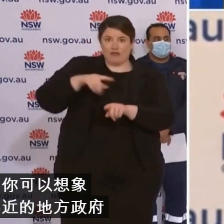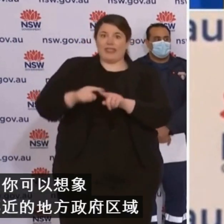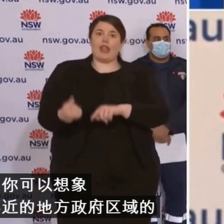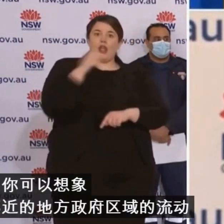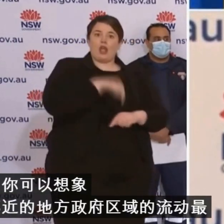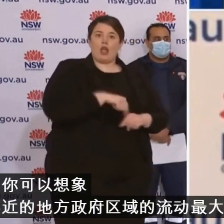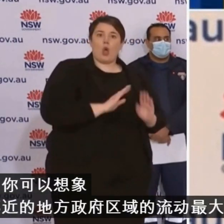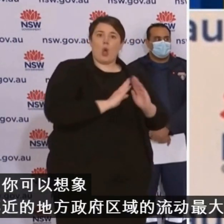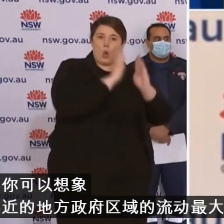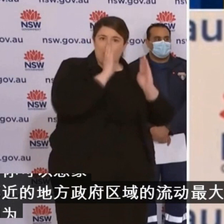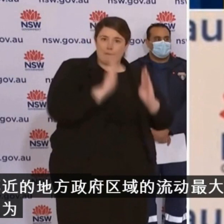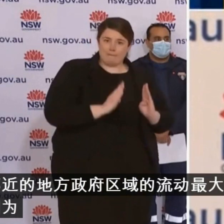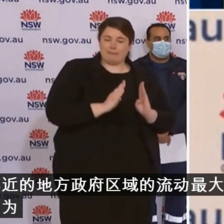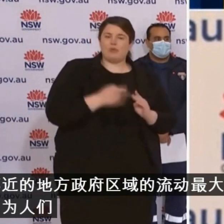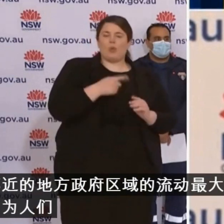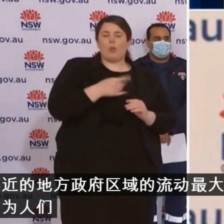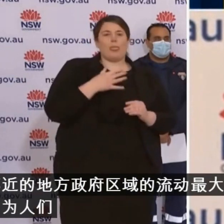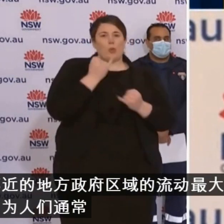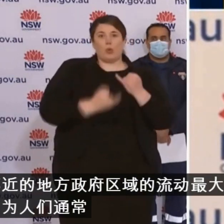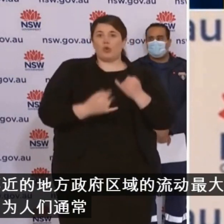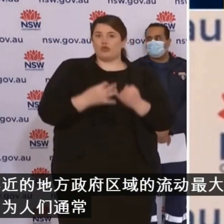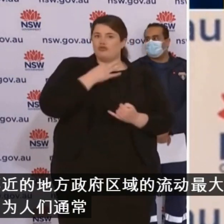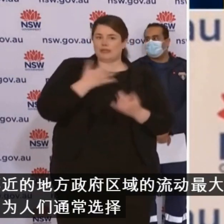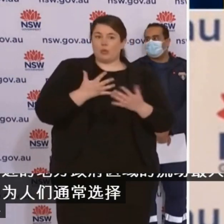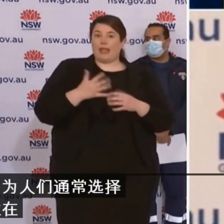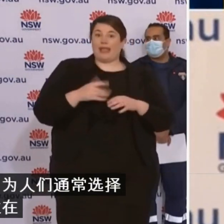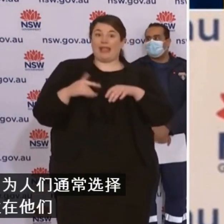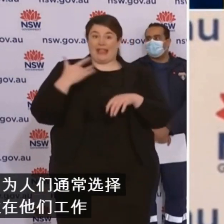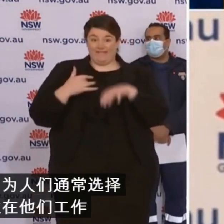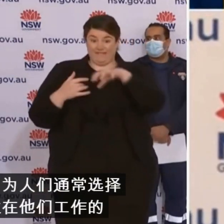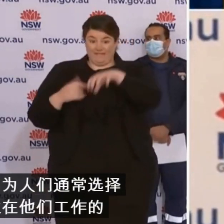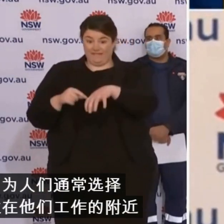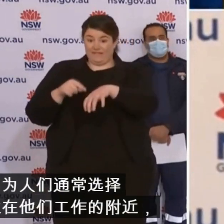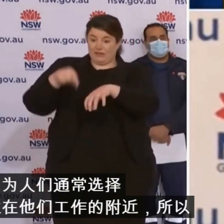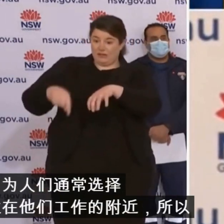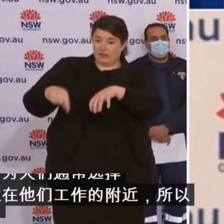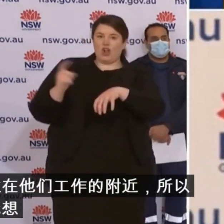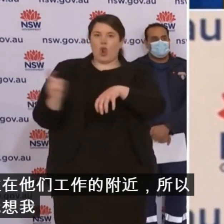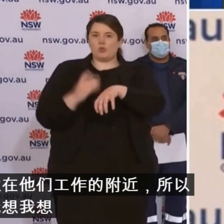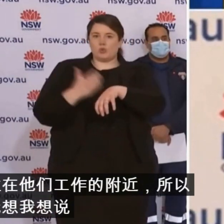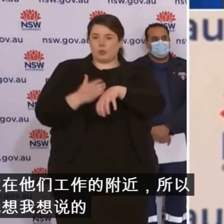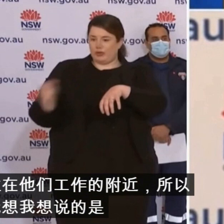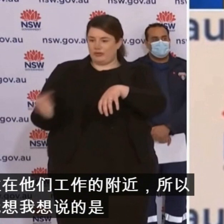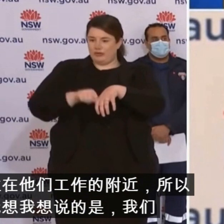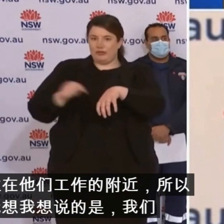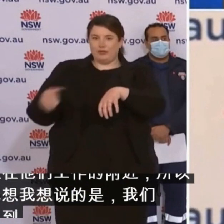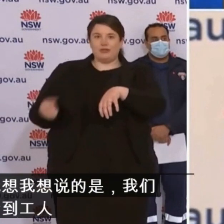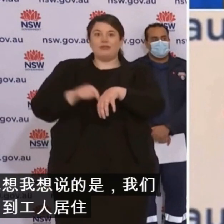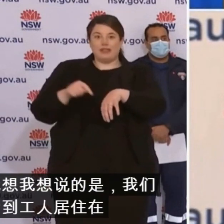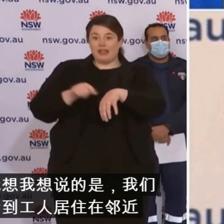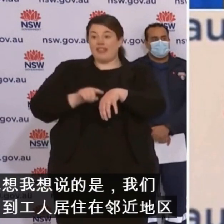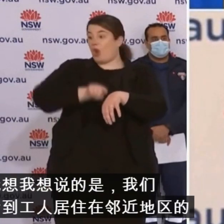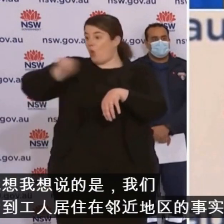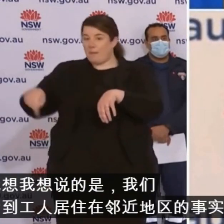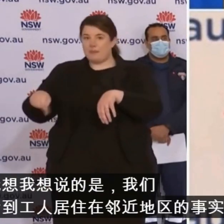greatest in adjacent local government areas because people generally choose to live in the vicinity of their working. So I suppose the point I'm saying is we're seeing a